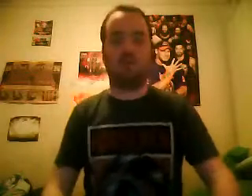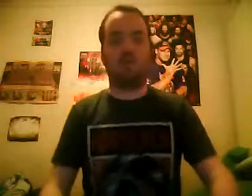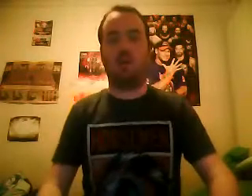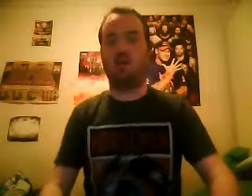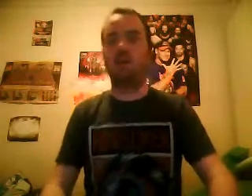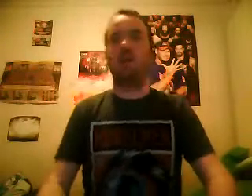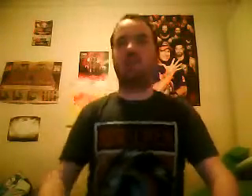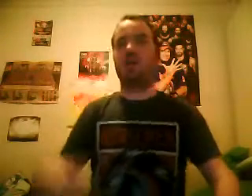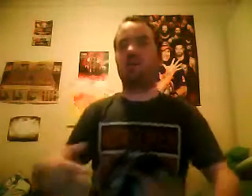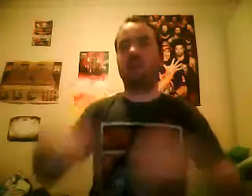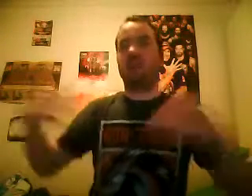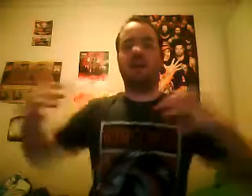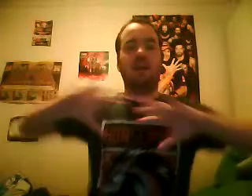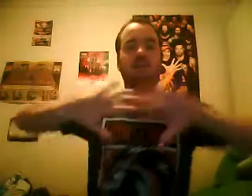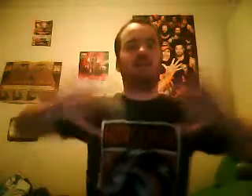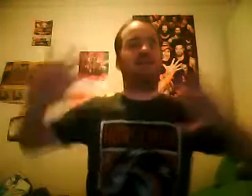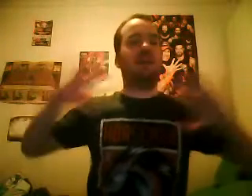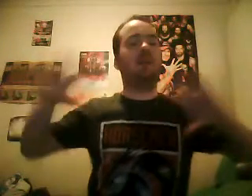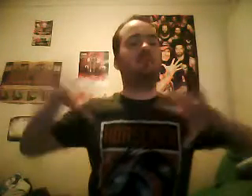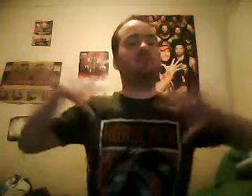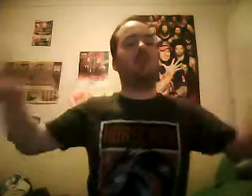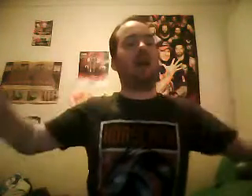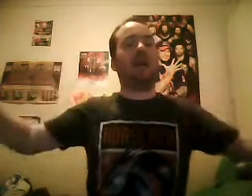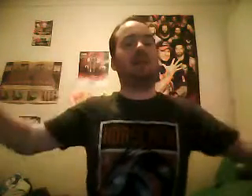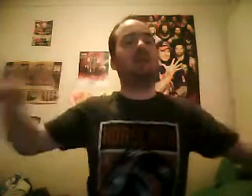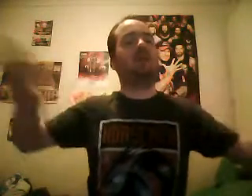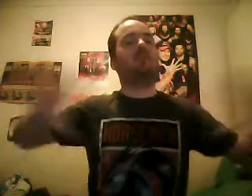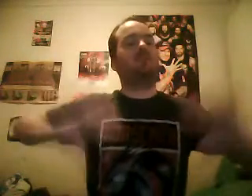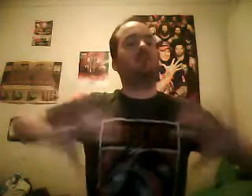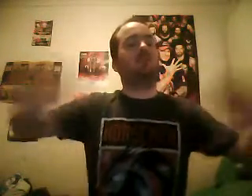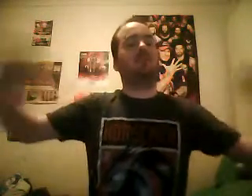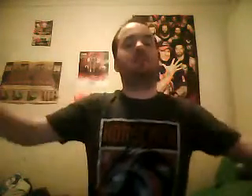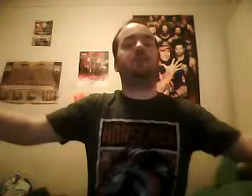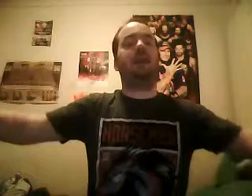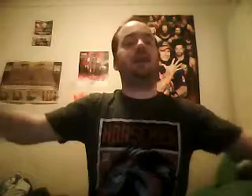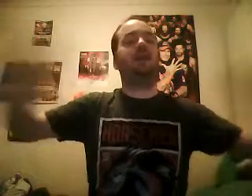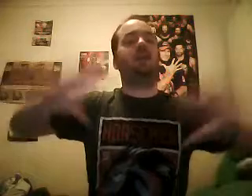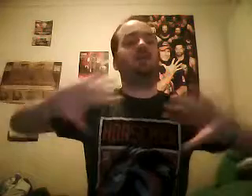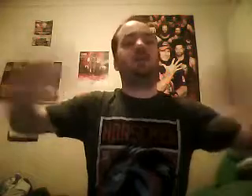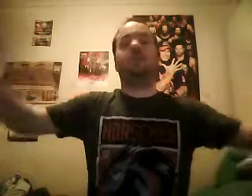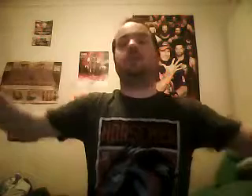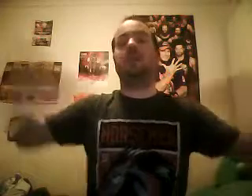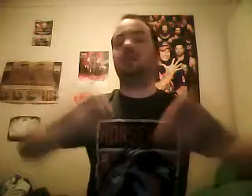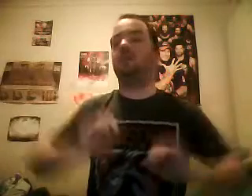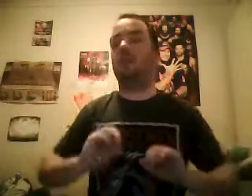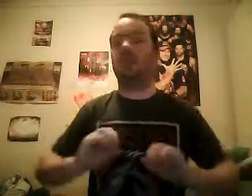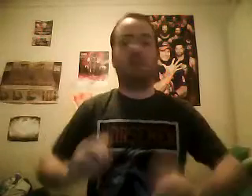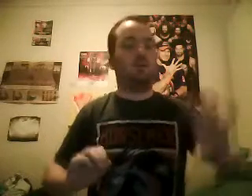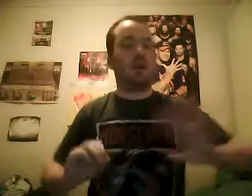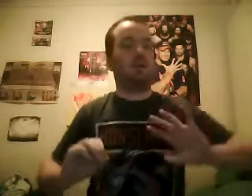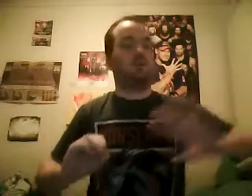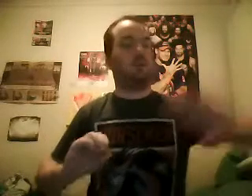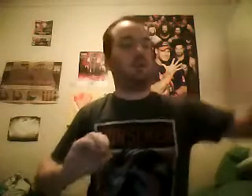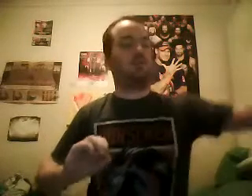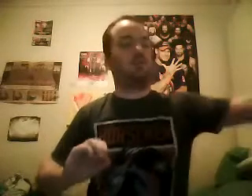role, because at least that way it stems away from the Ric Flair, you know, family line. Like, Rick was a